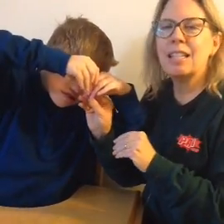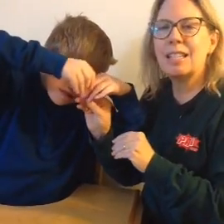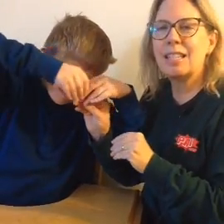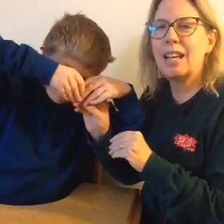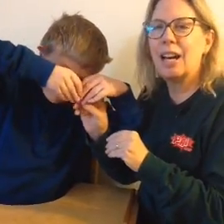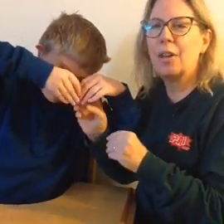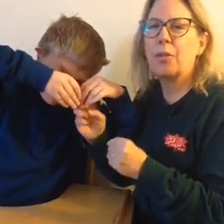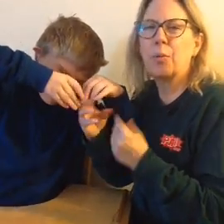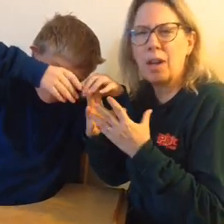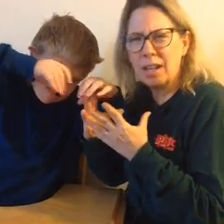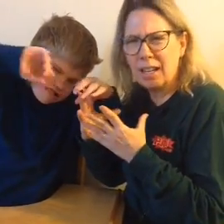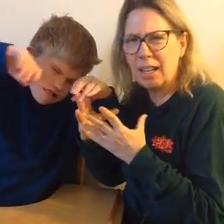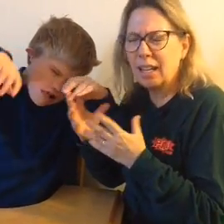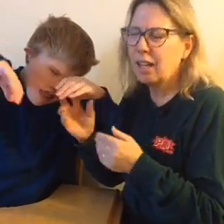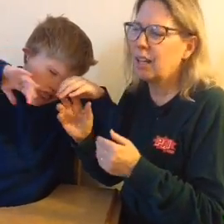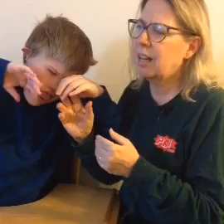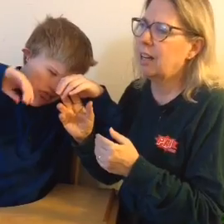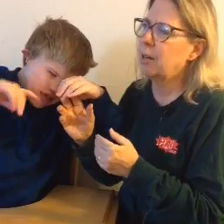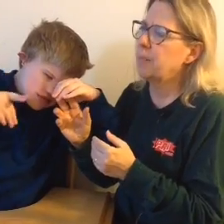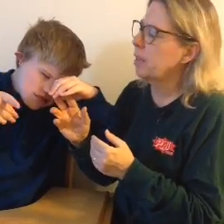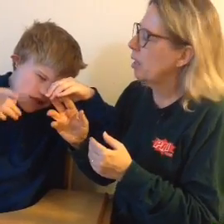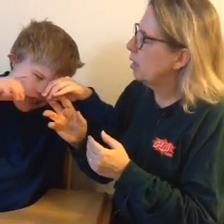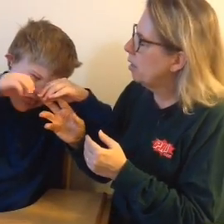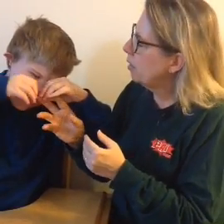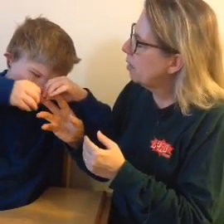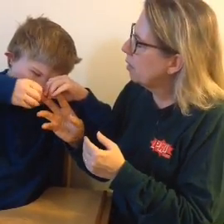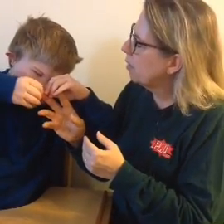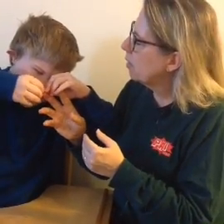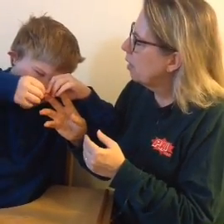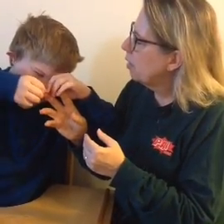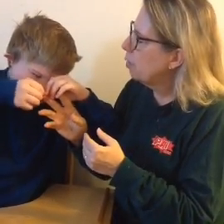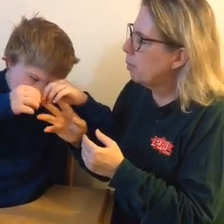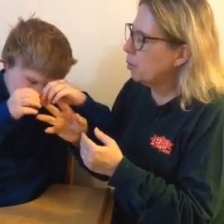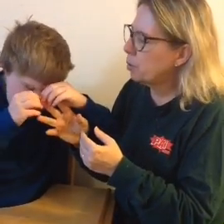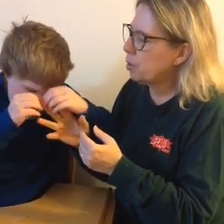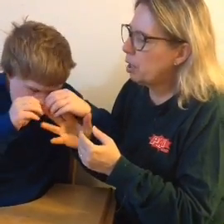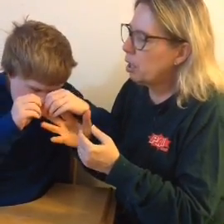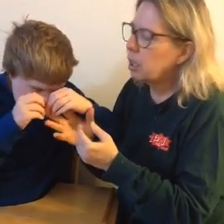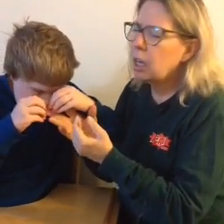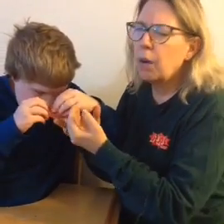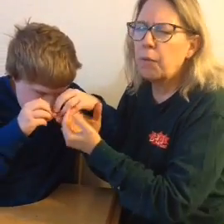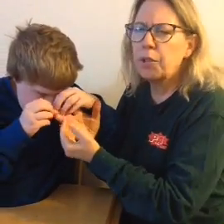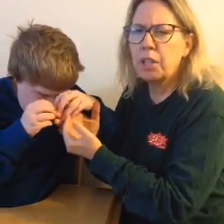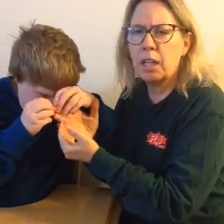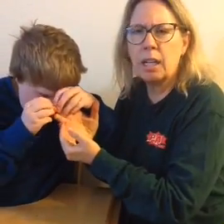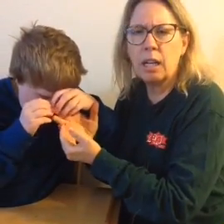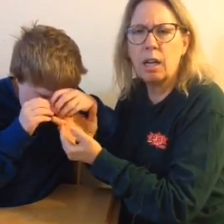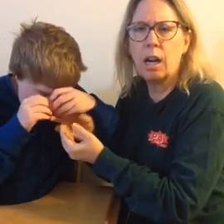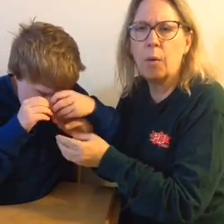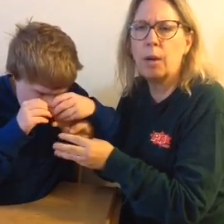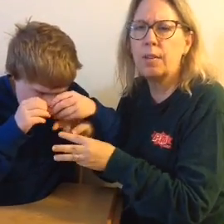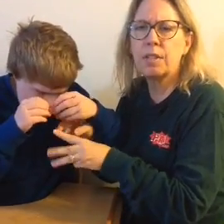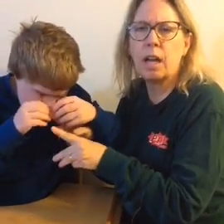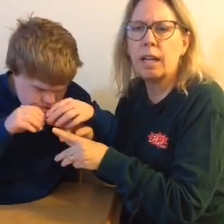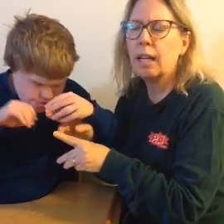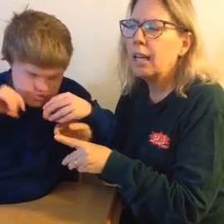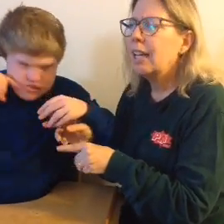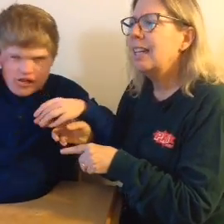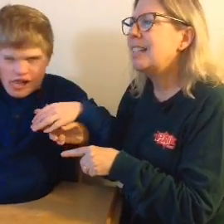least threatening. This is the most comforting way of signing. It